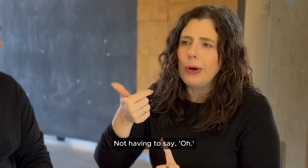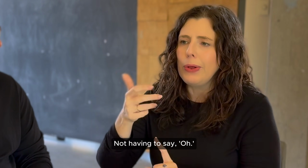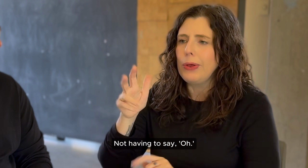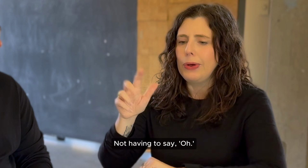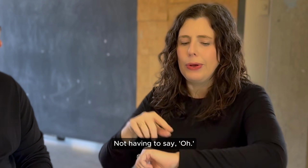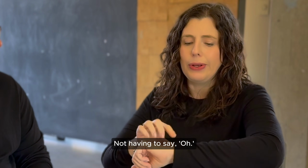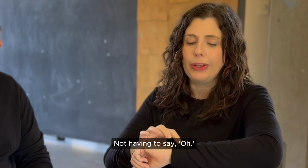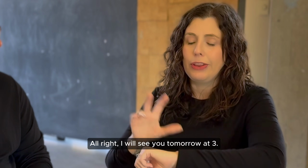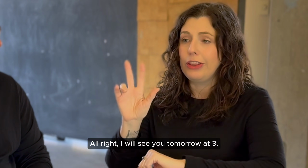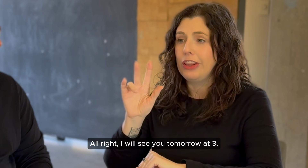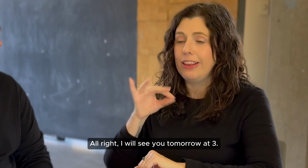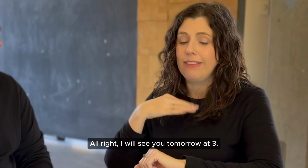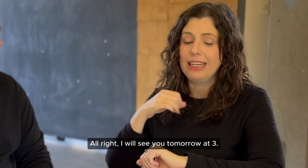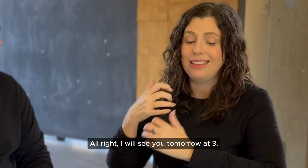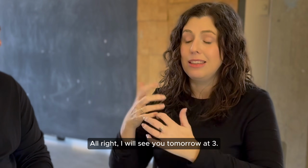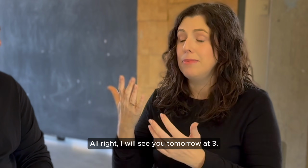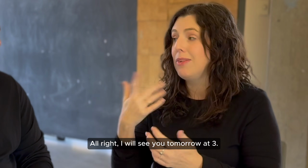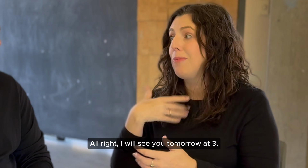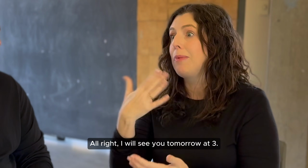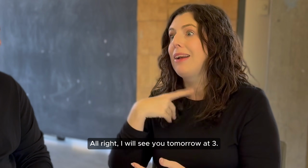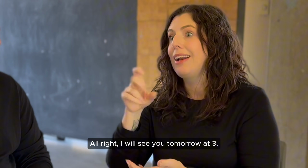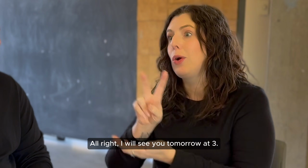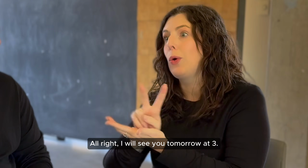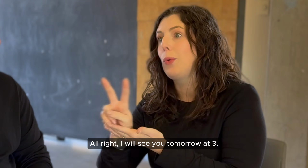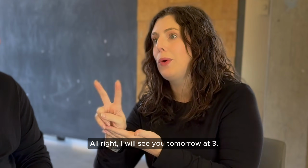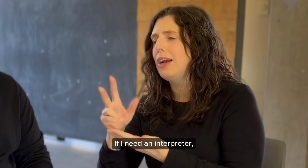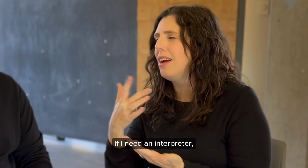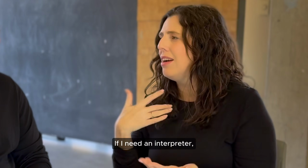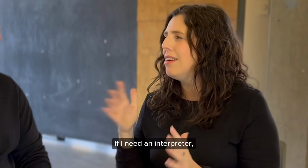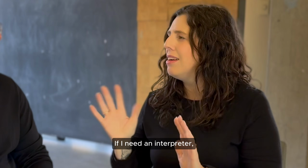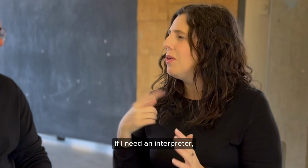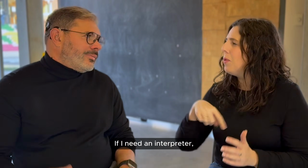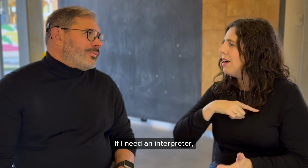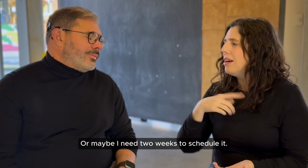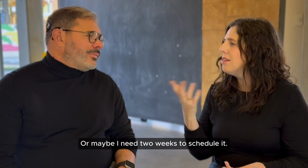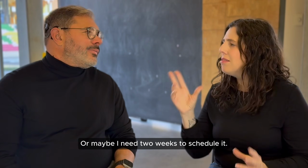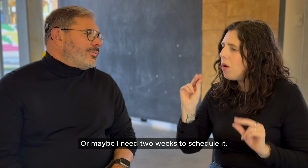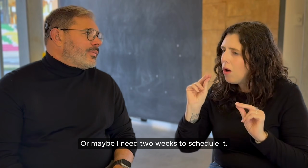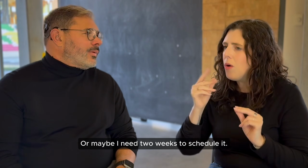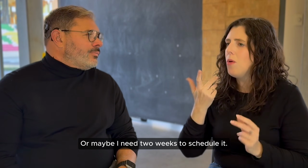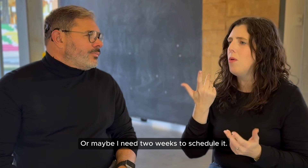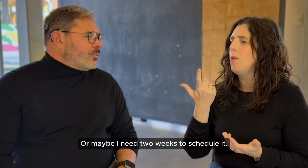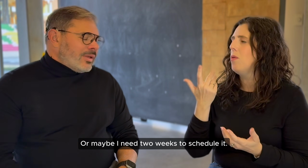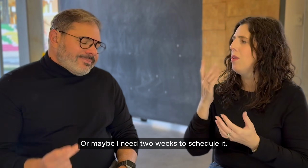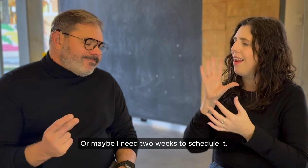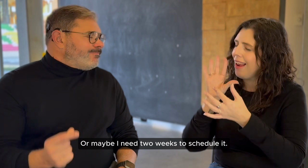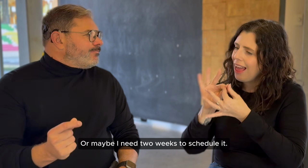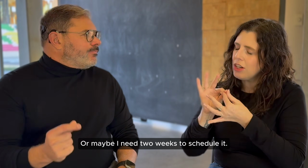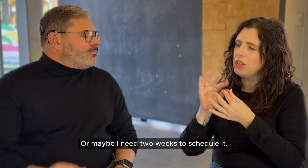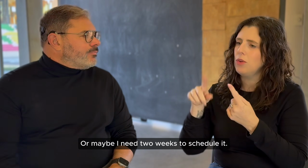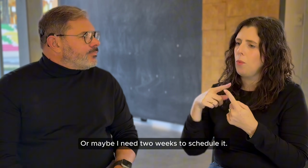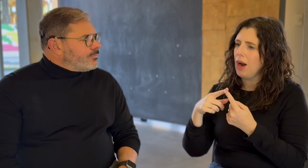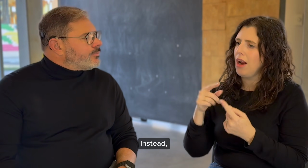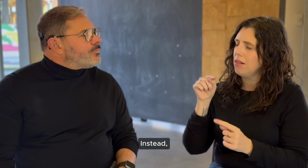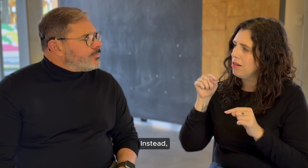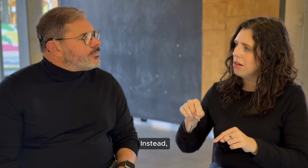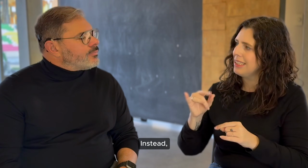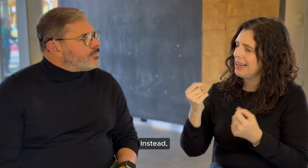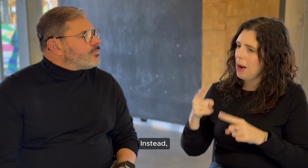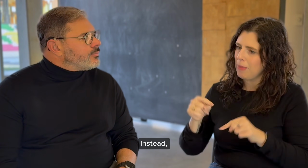say, oh, all right, if I'll see you tomorrow at 3 if I need an interpreter, or maybe I need 2 weeks to Right schedule away. it. But,